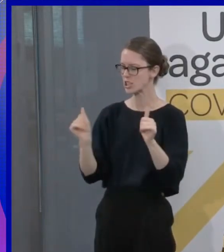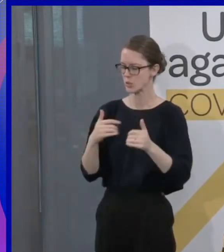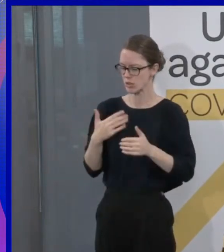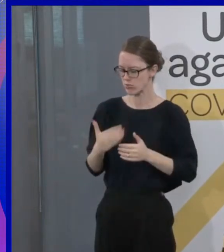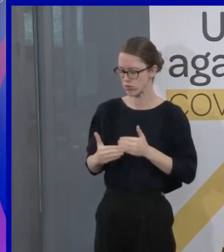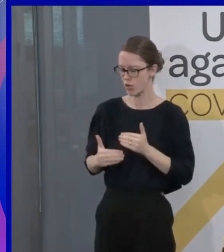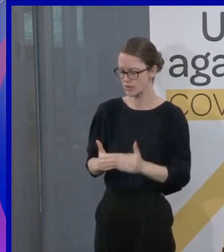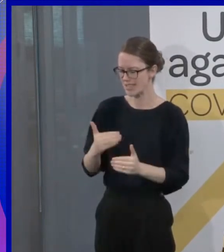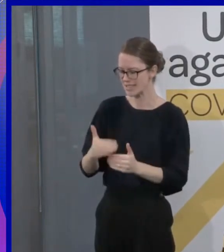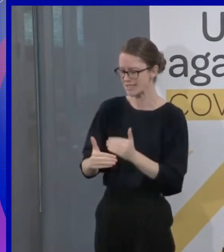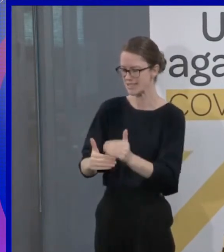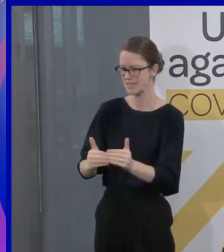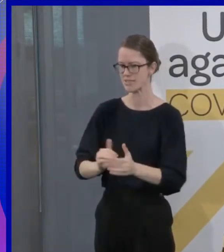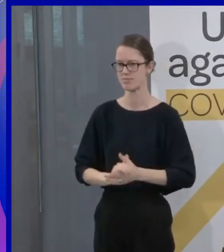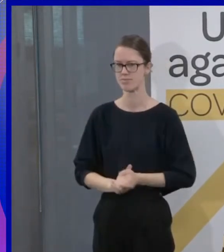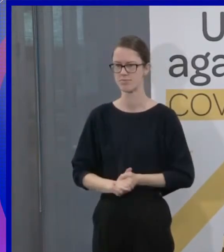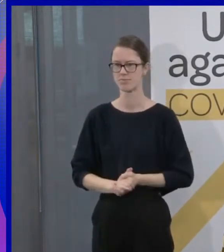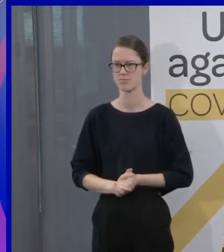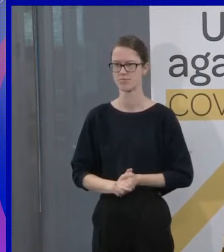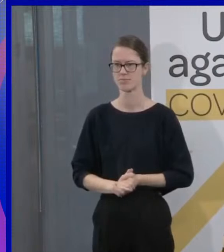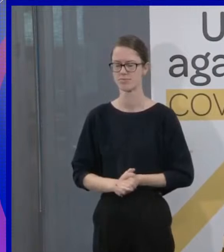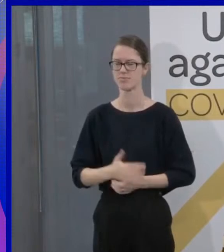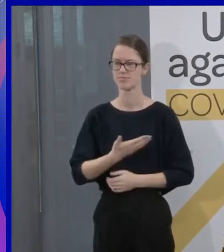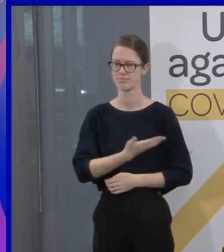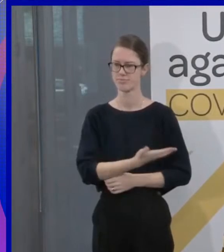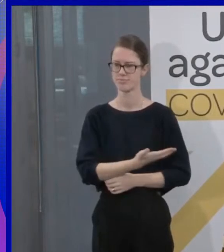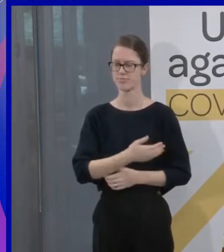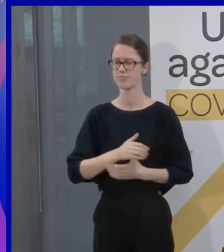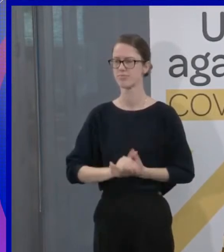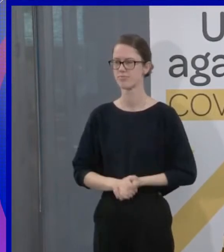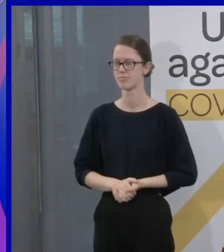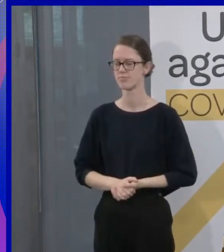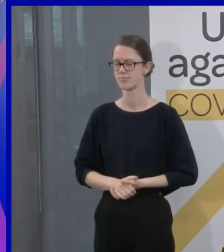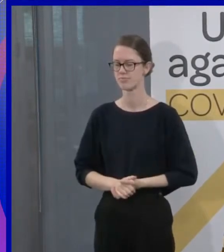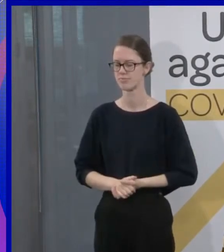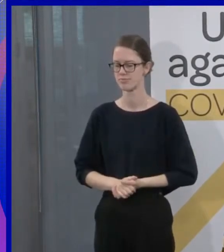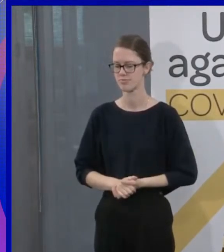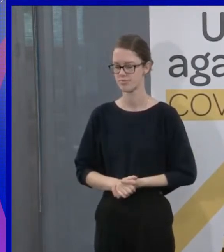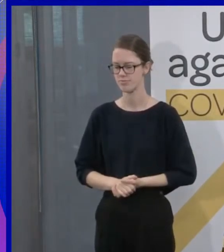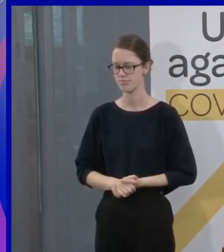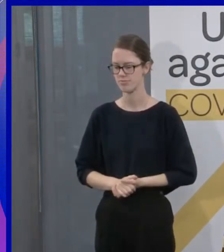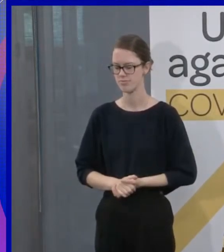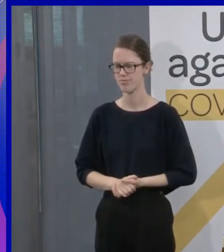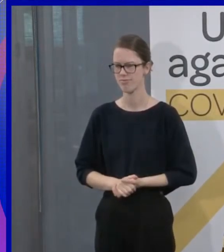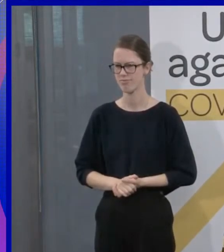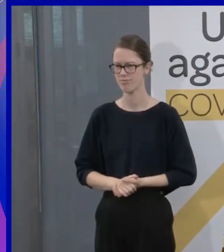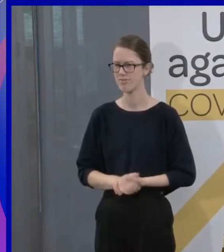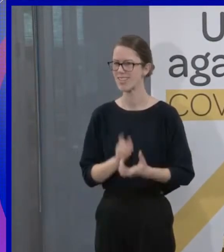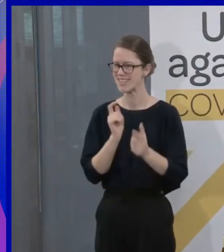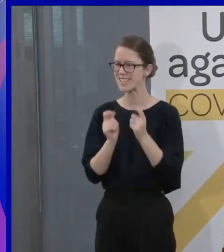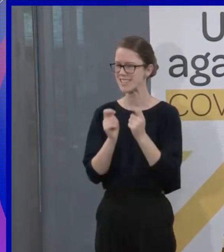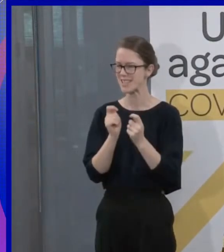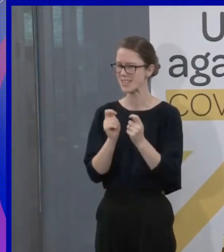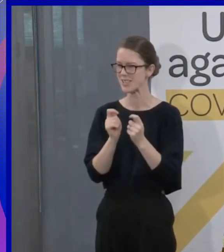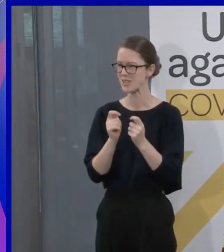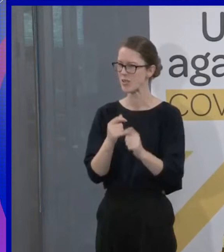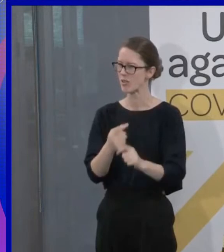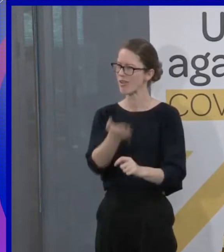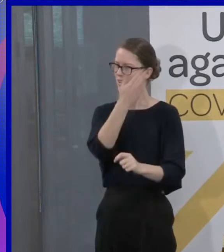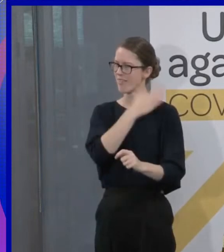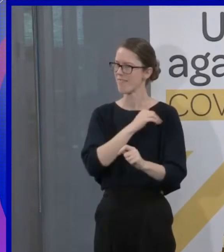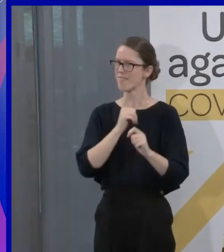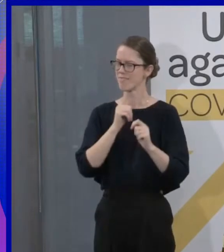leading up to that point? Well, just to affirm the point I made, actually testing was happening, and if we go back and look